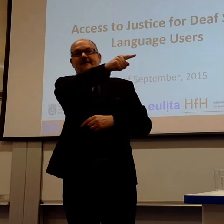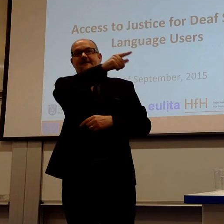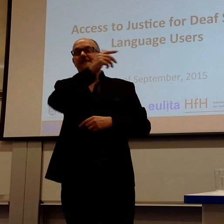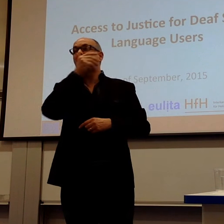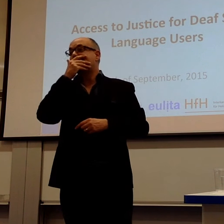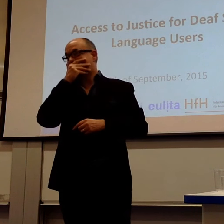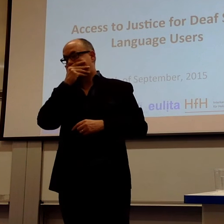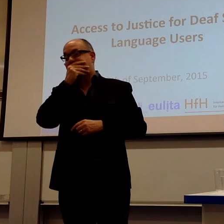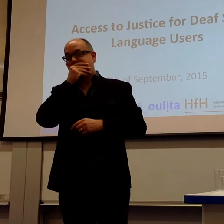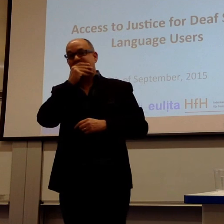in American courtrooms.